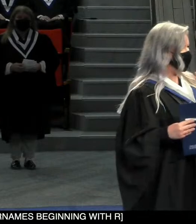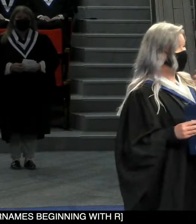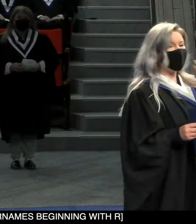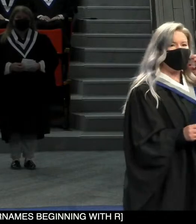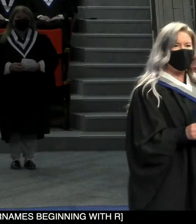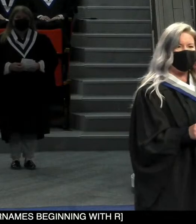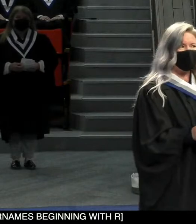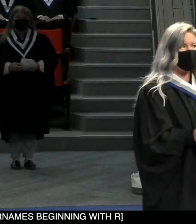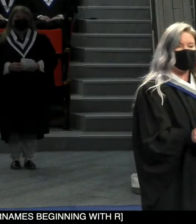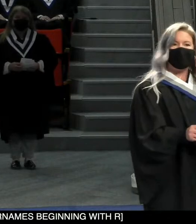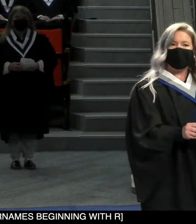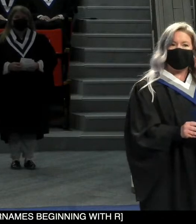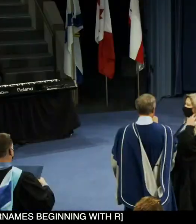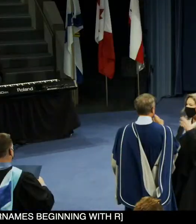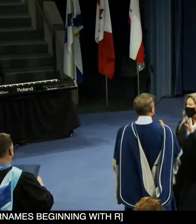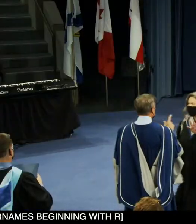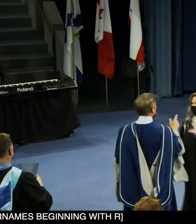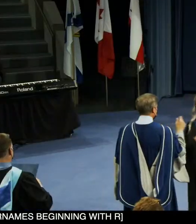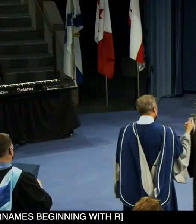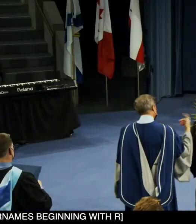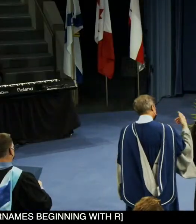Taylor Simmons.